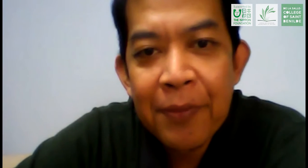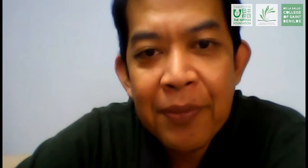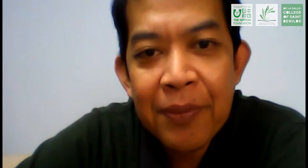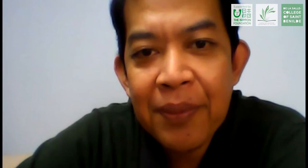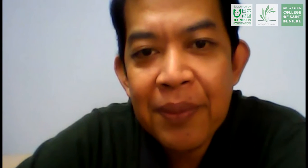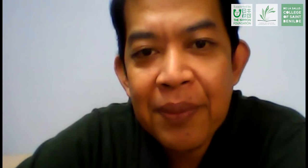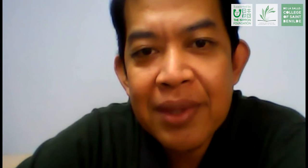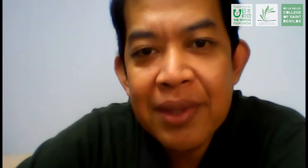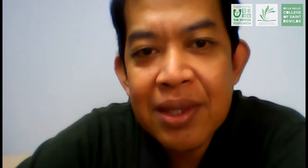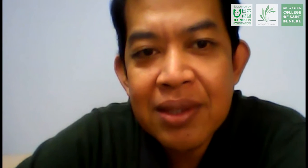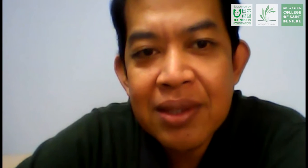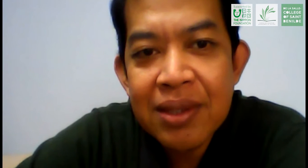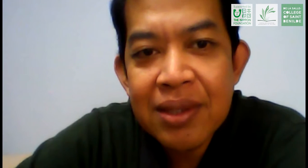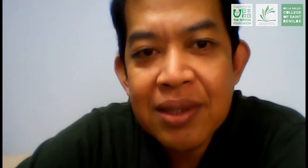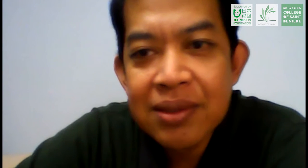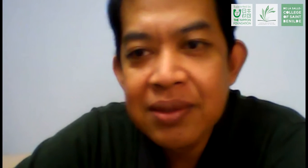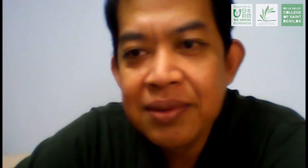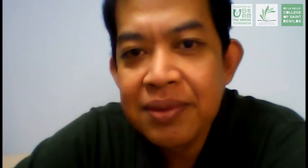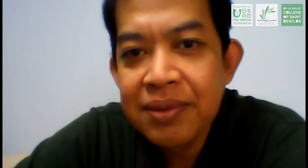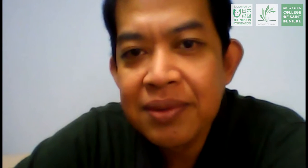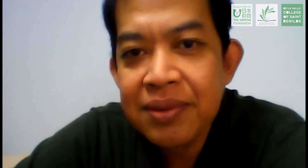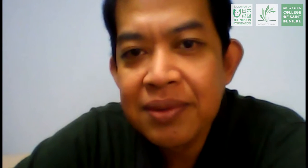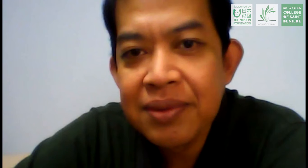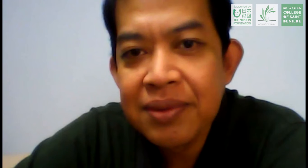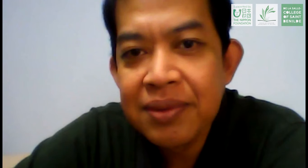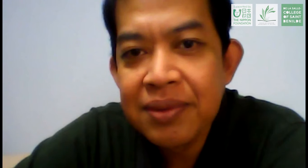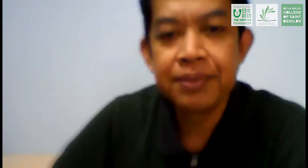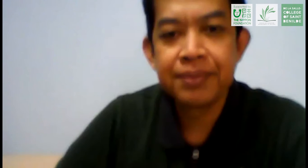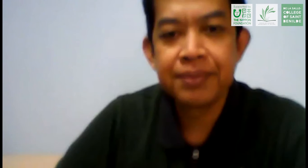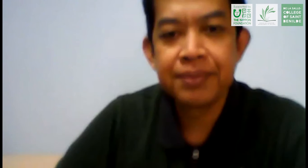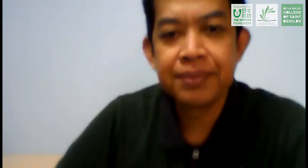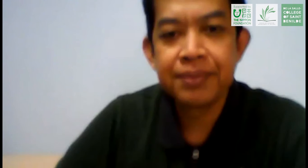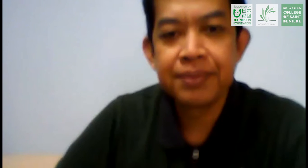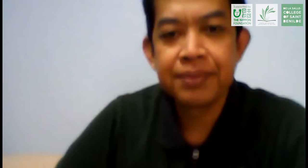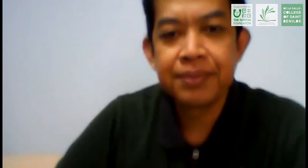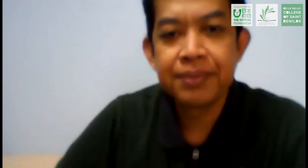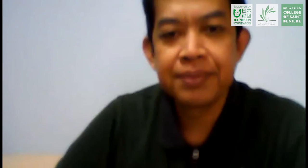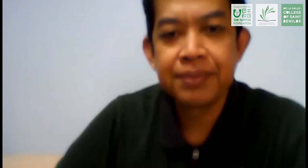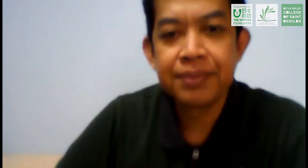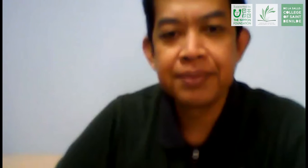All right, I guess I'll just save my comment. People just saying, why don't you just type it out?